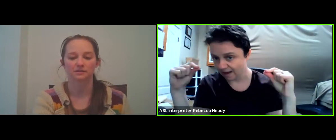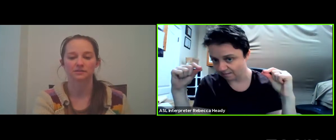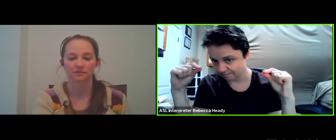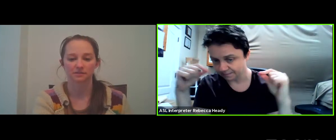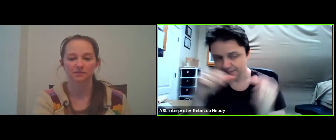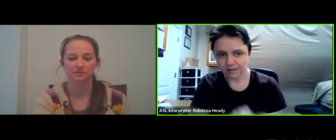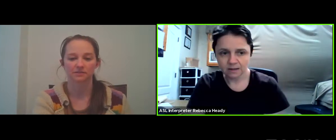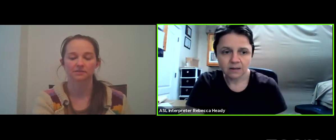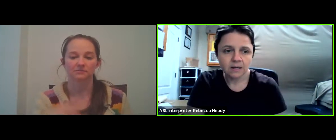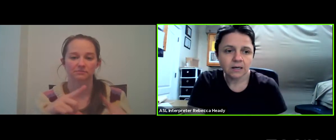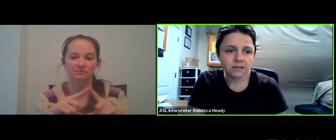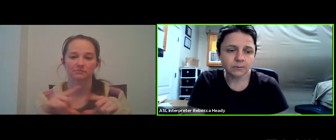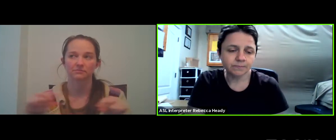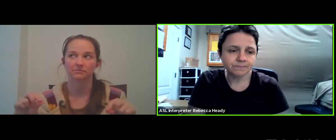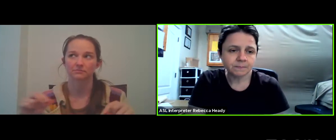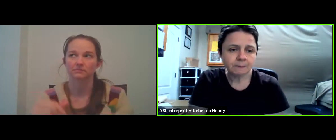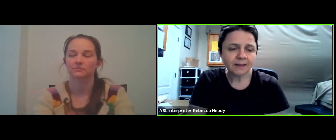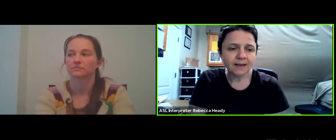we